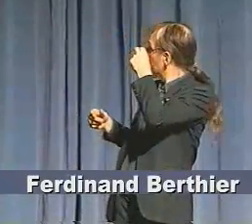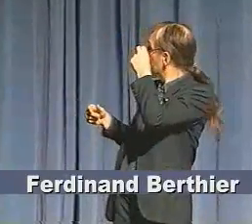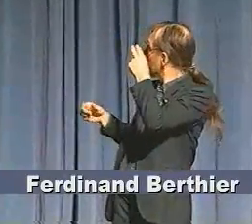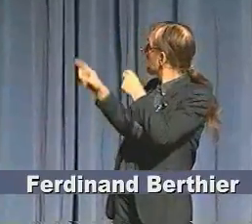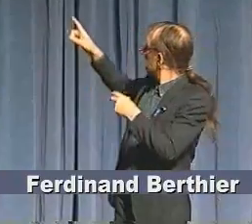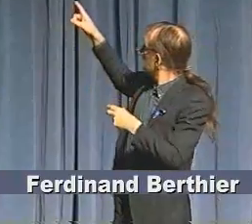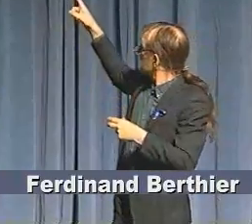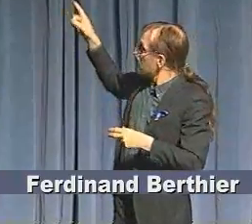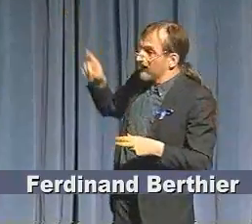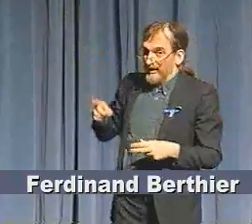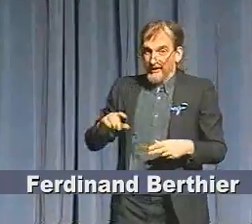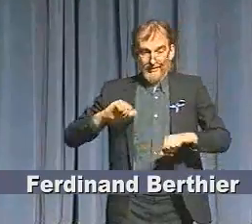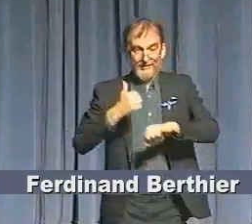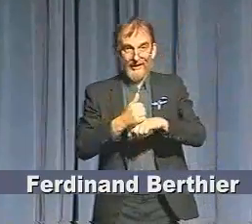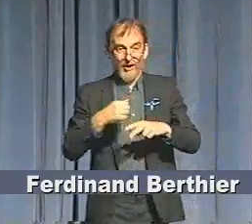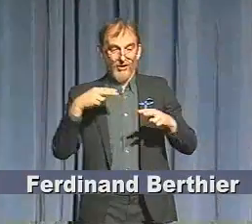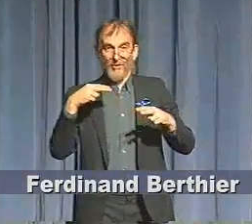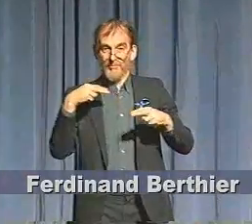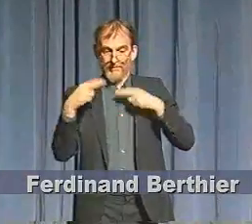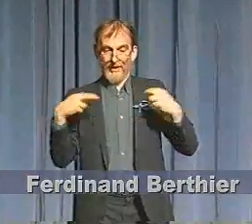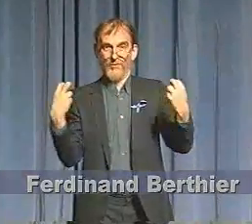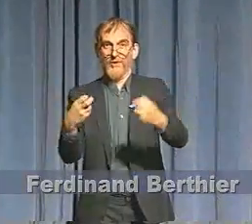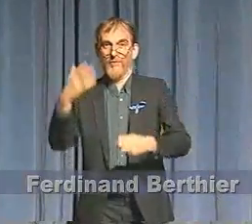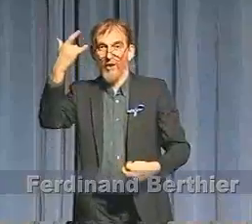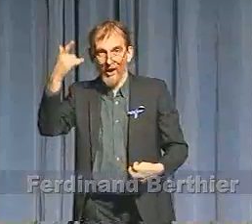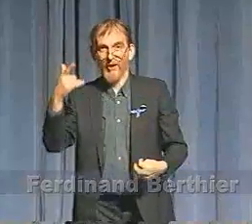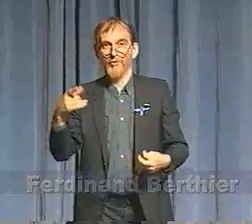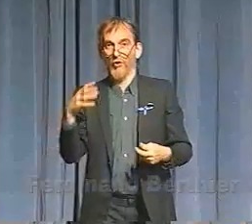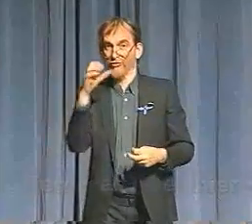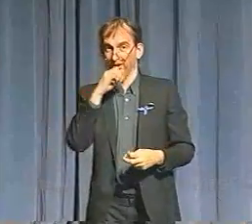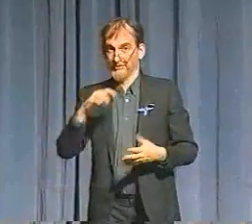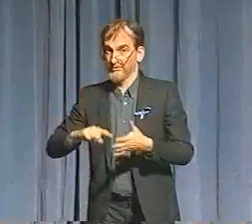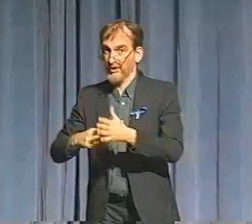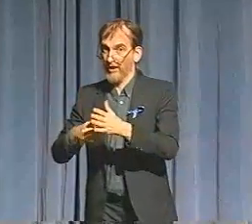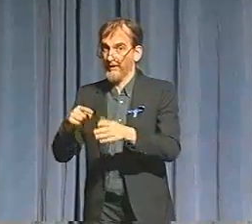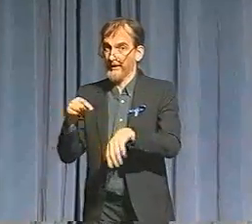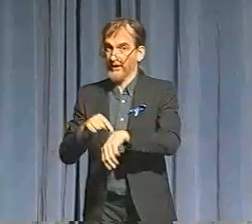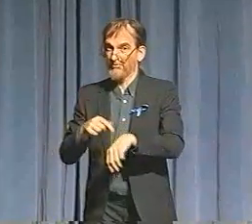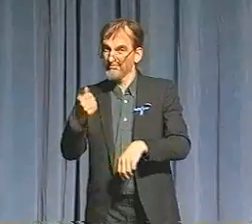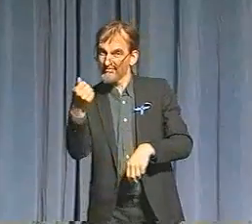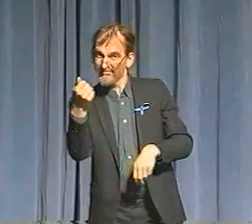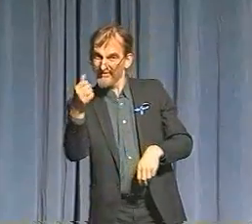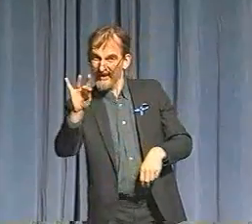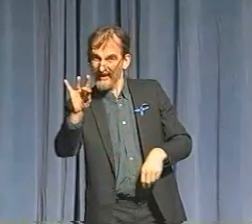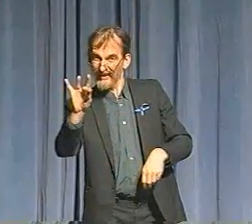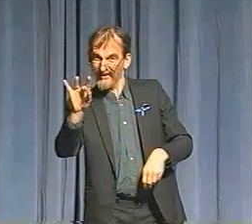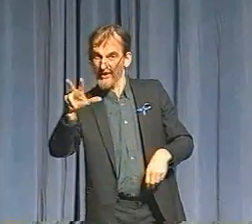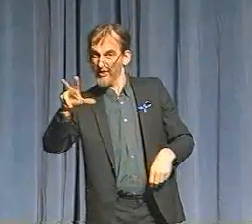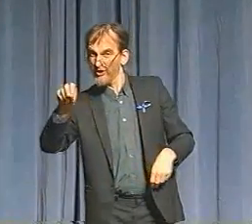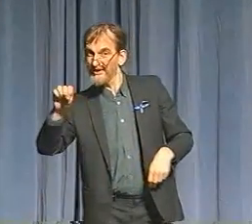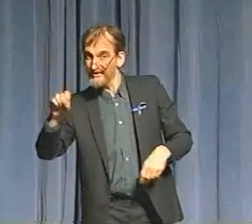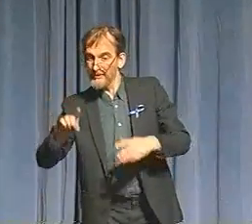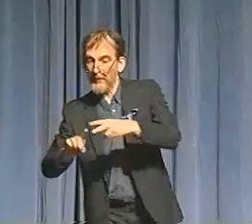There are some disputes about his actual name sign, but he established the Parisian banquets